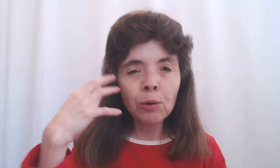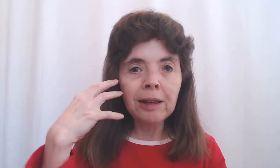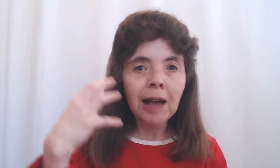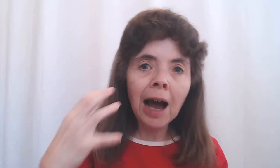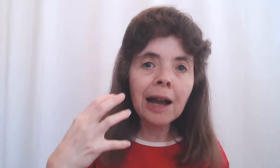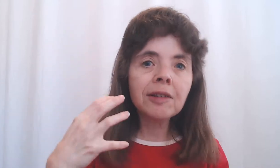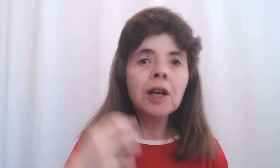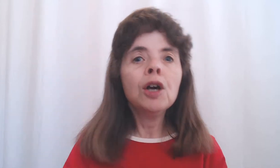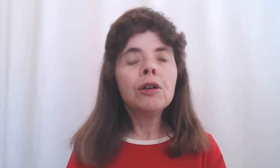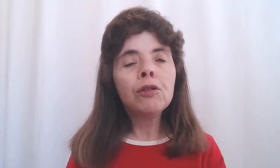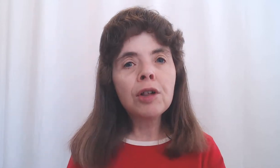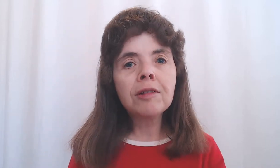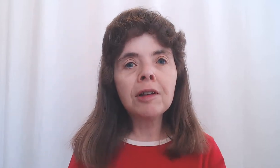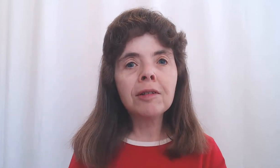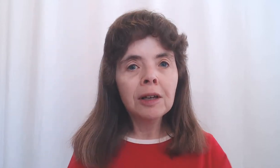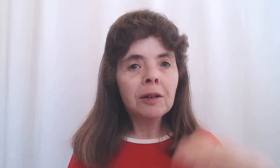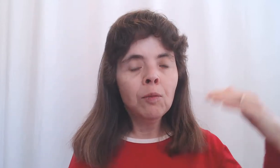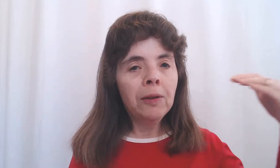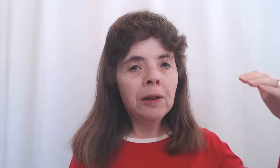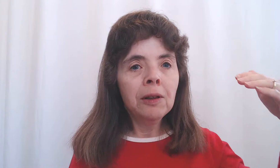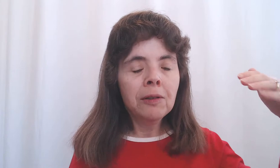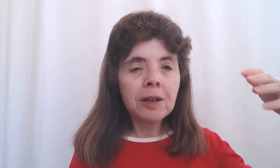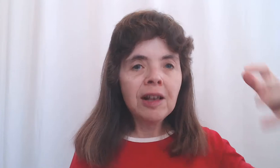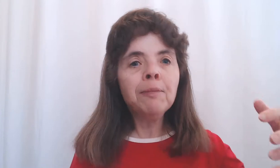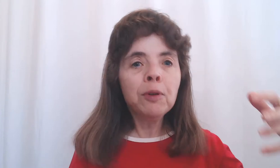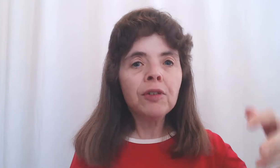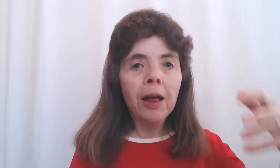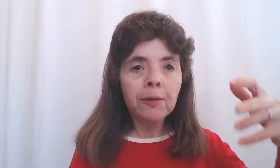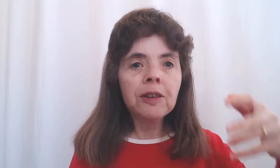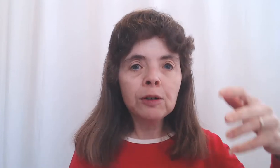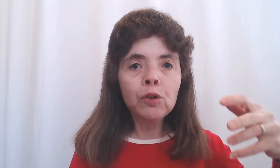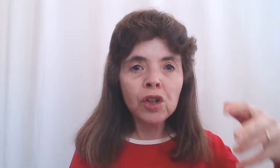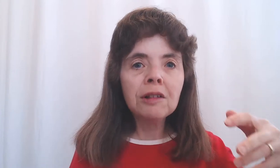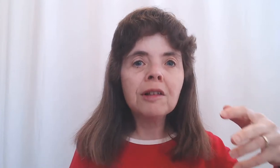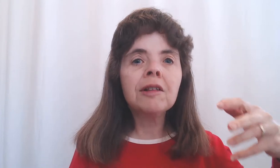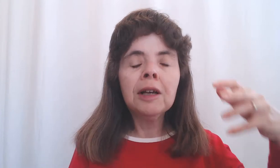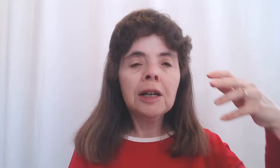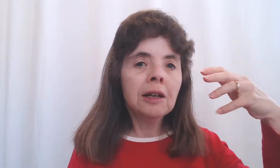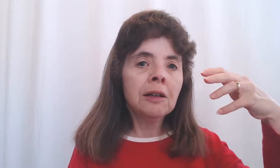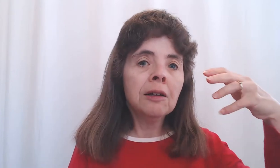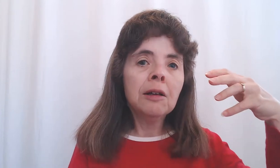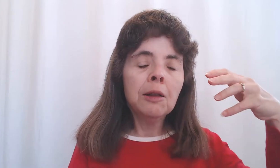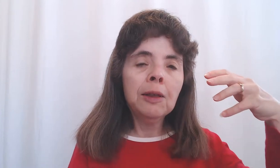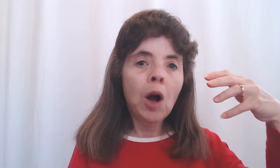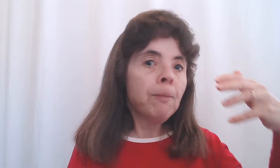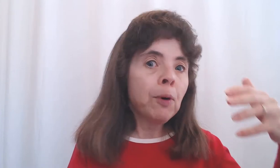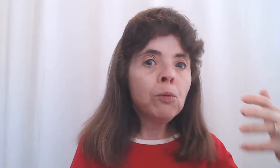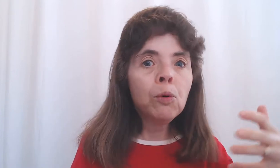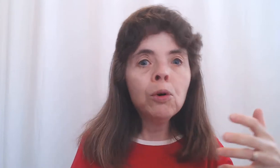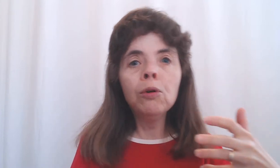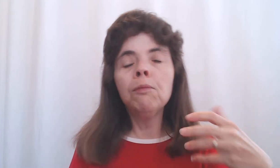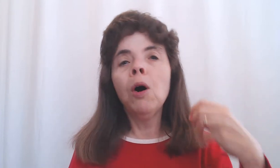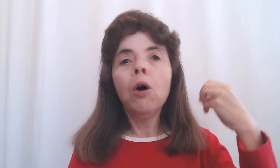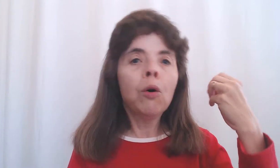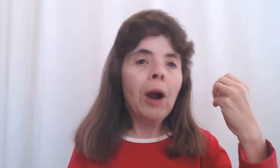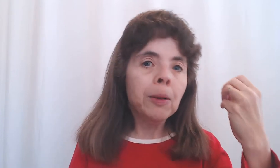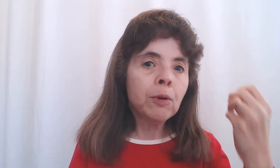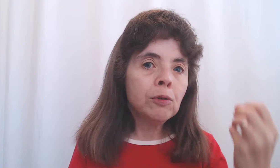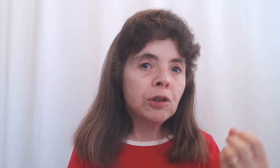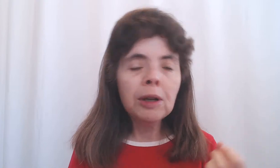his eyes. Just as when the disciples saw the physical Jesus in the upper room or on the road to